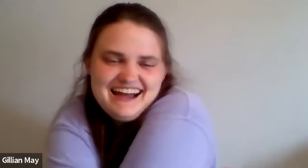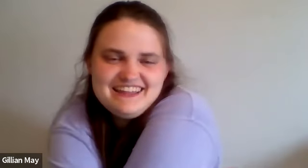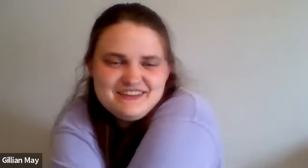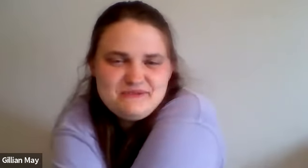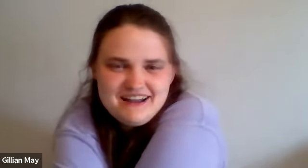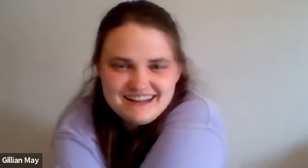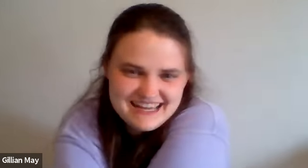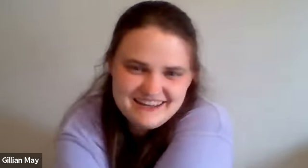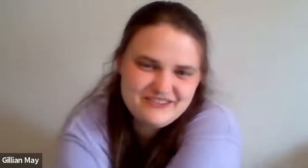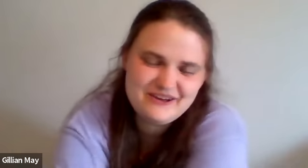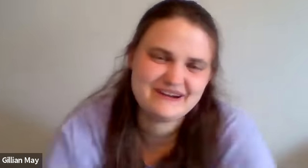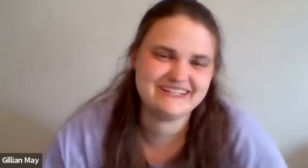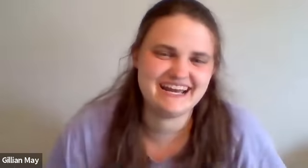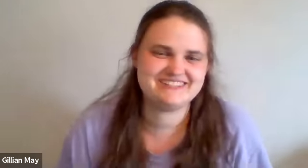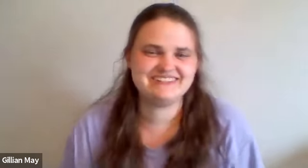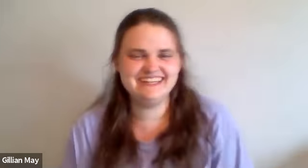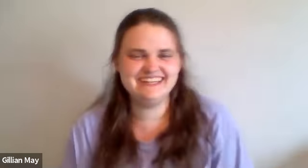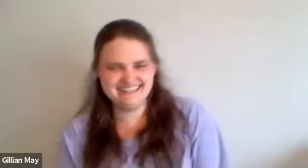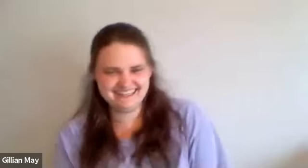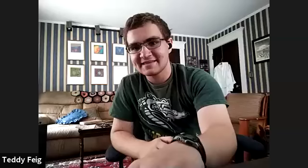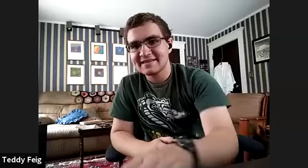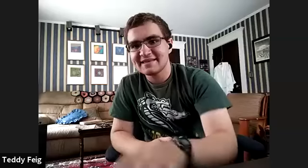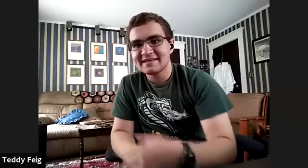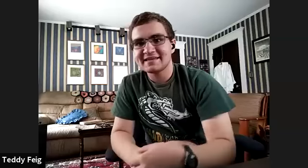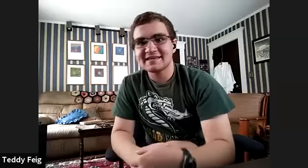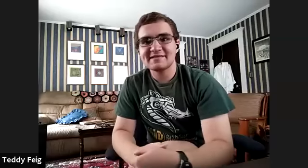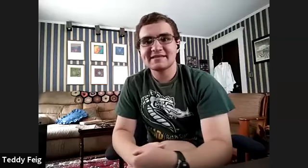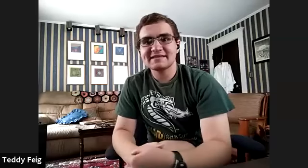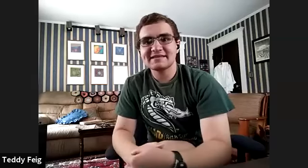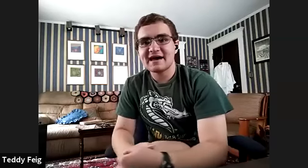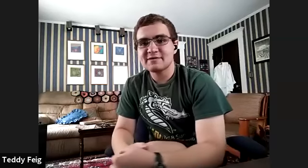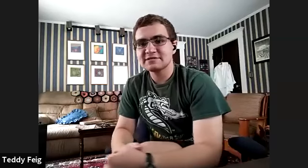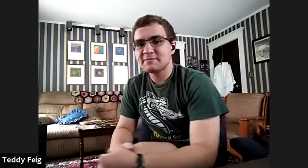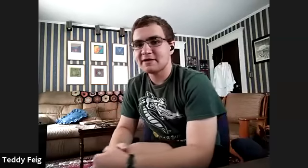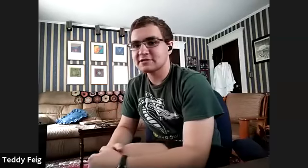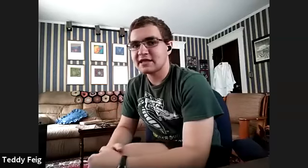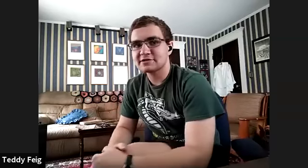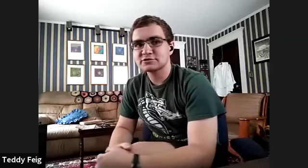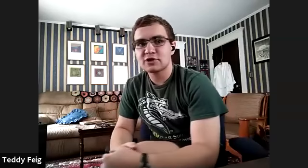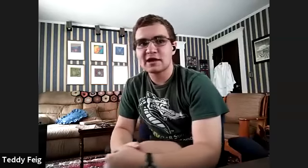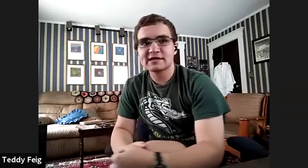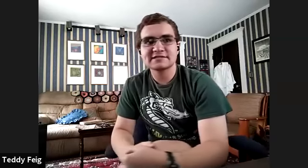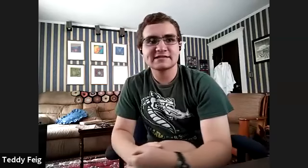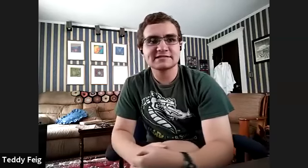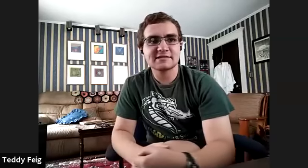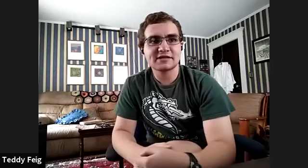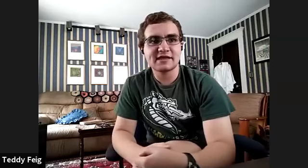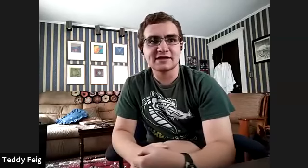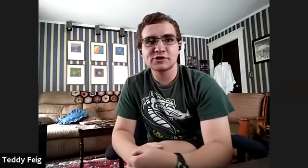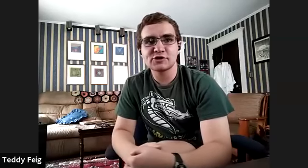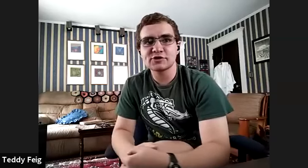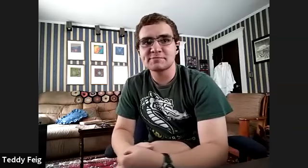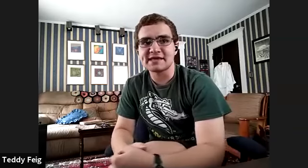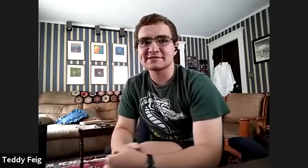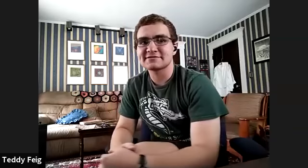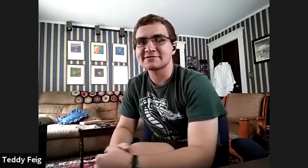I think we got Teddy on that one actually. Yeah, I was about to like try and sign something like learn place